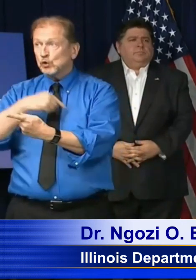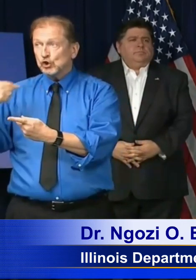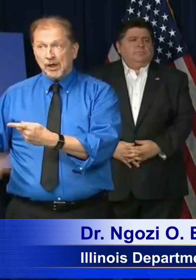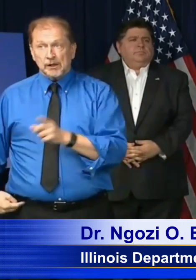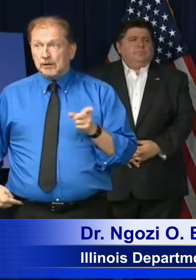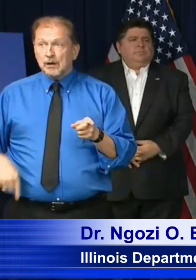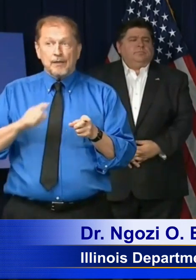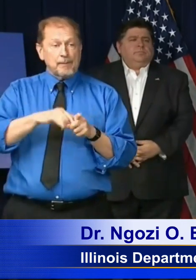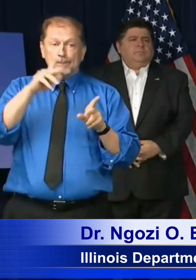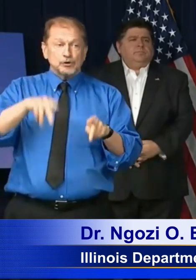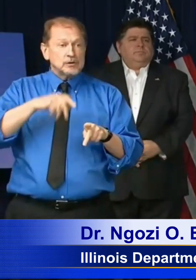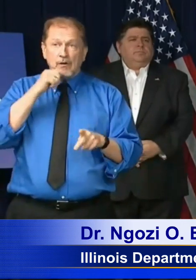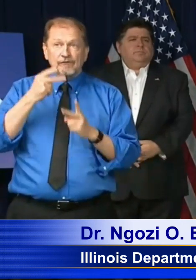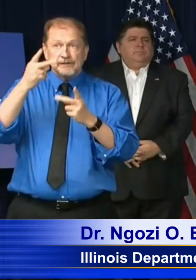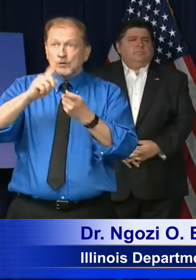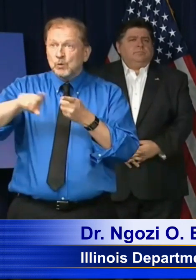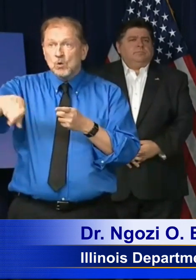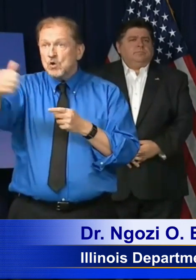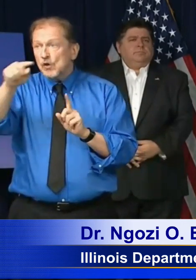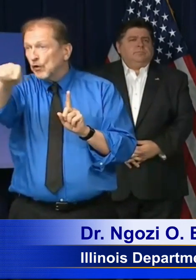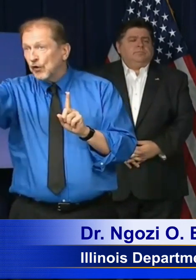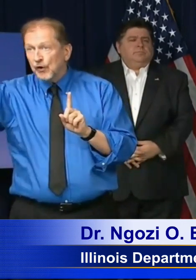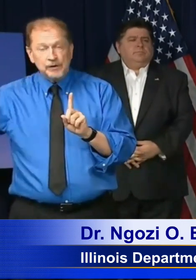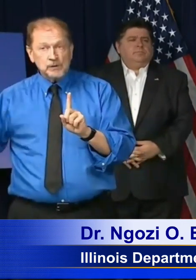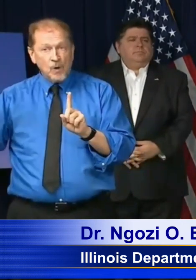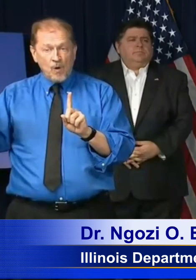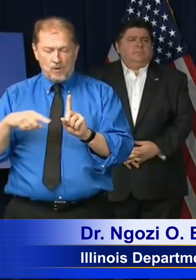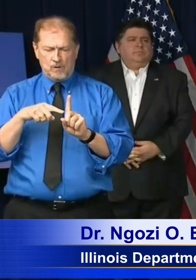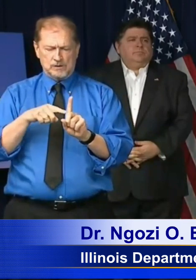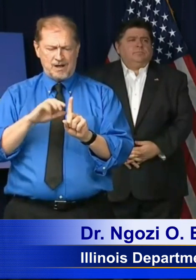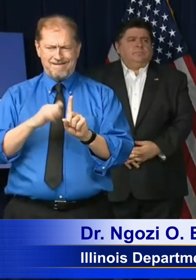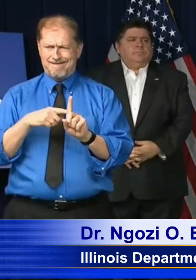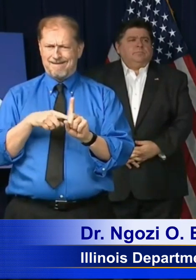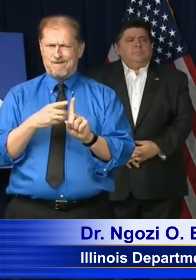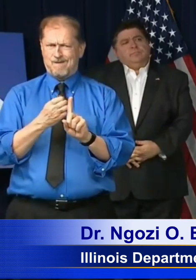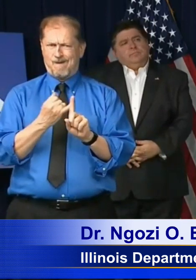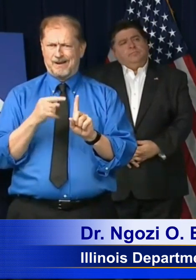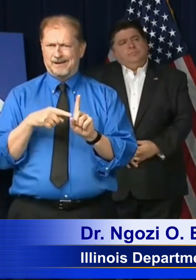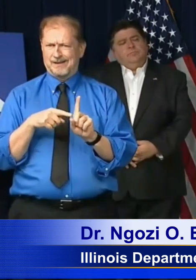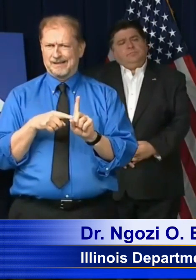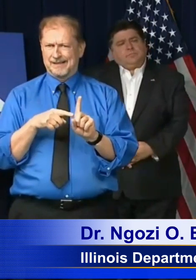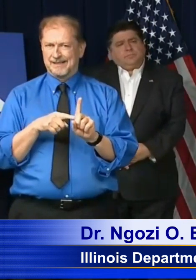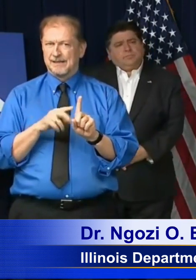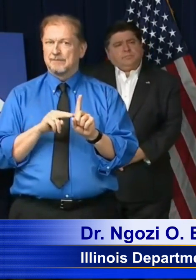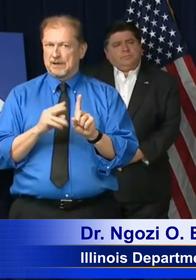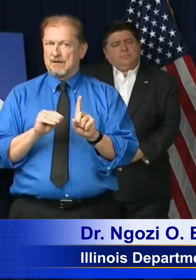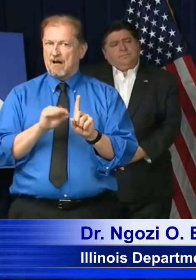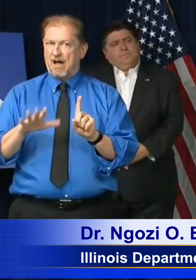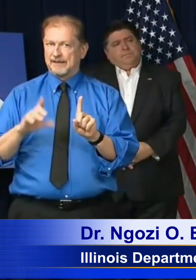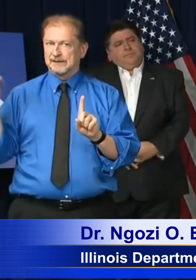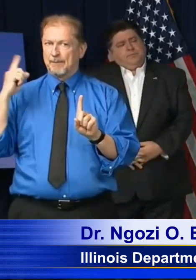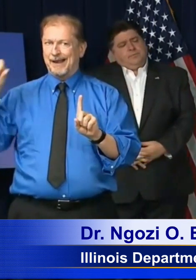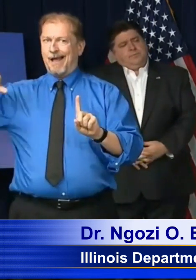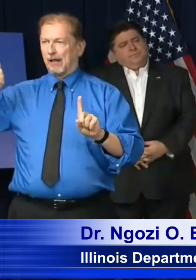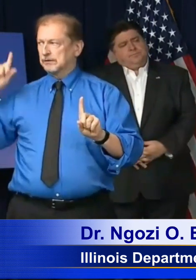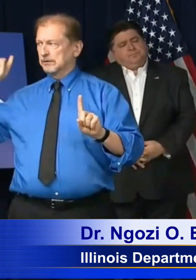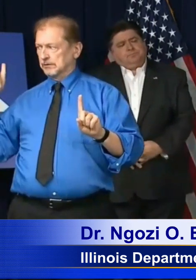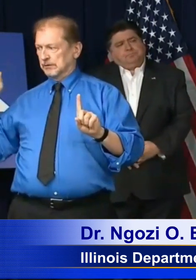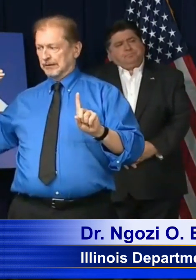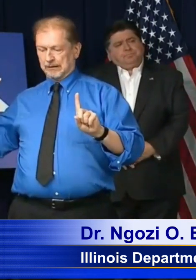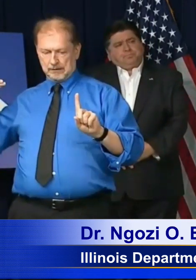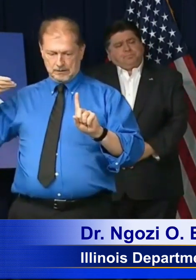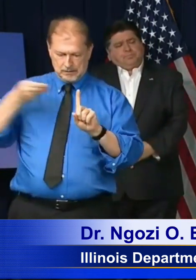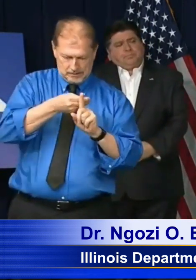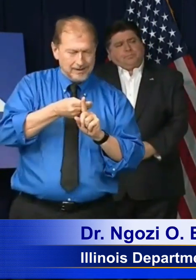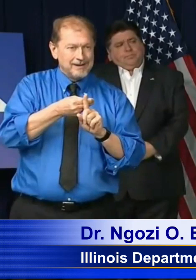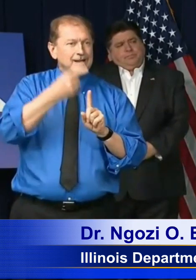travel restrictions and screenings were in place. So for sure, if we think that this virus, originated in Wuhan